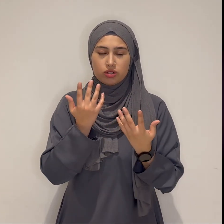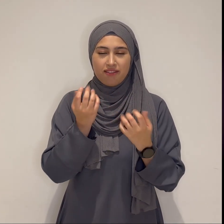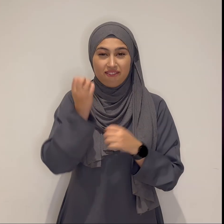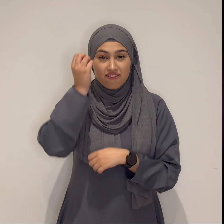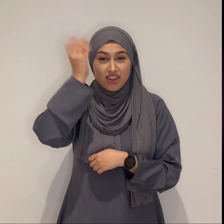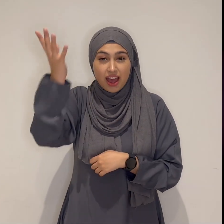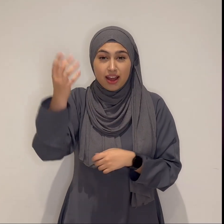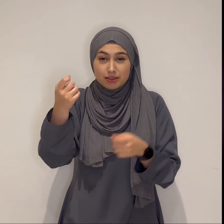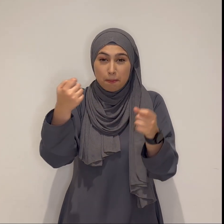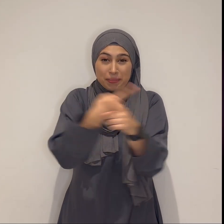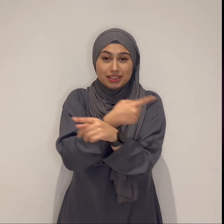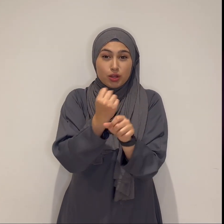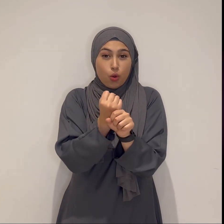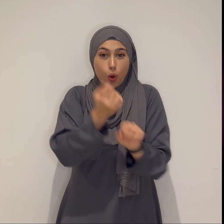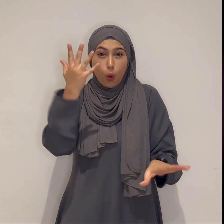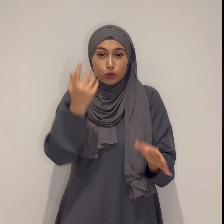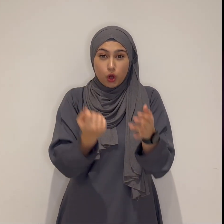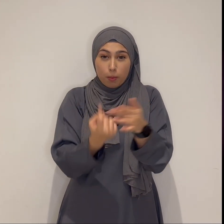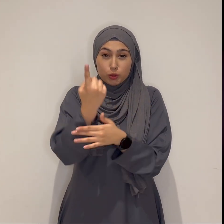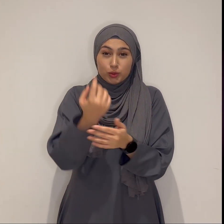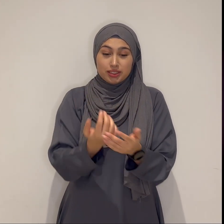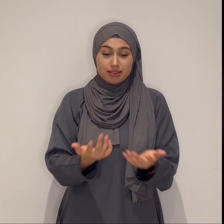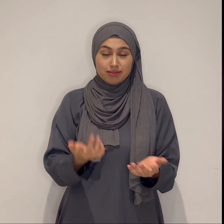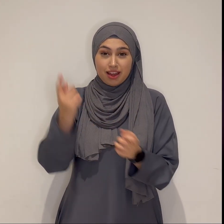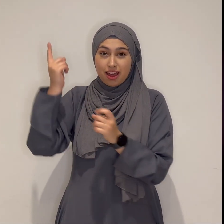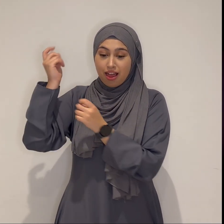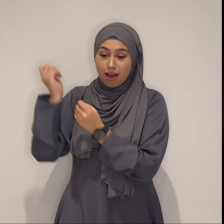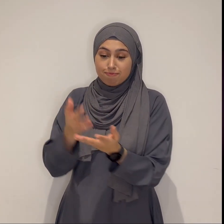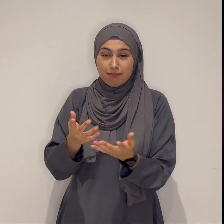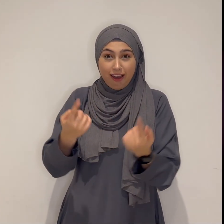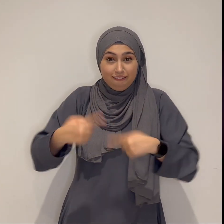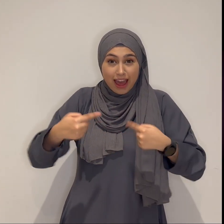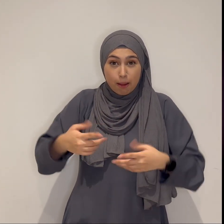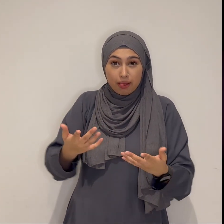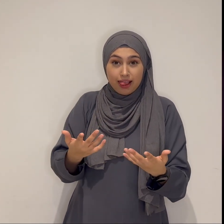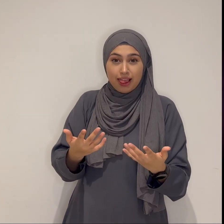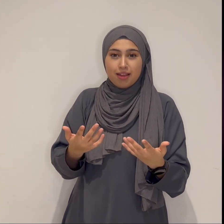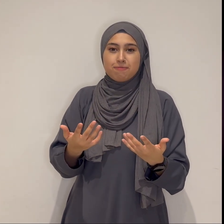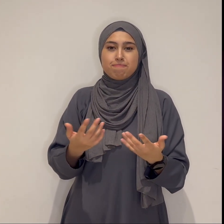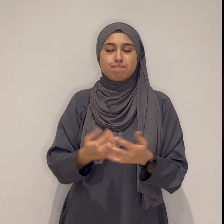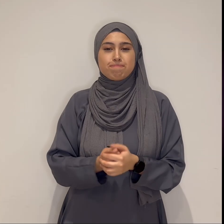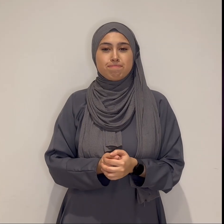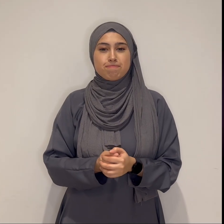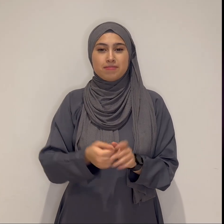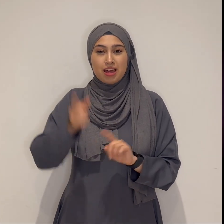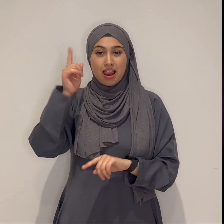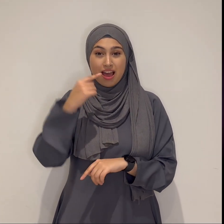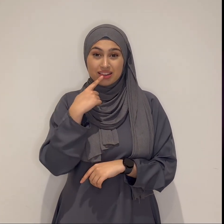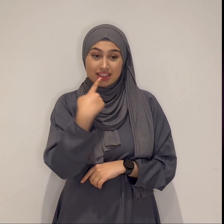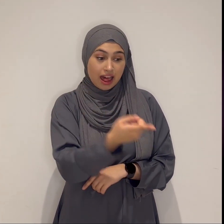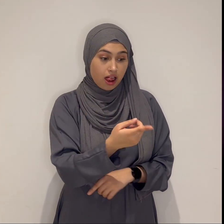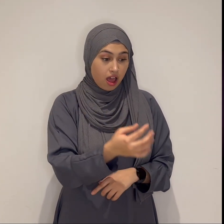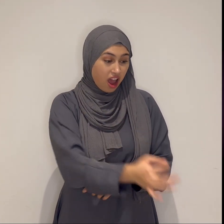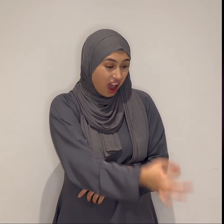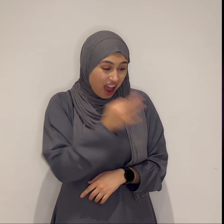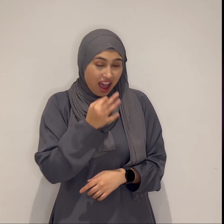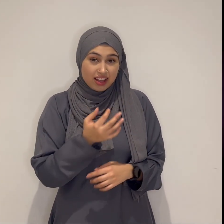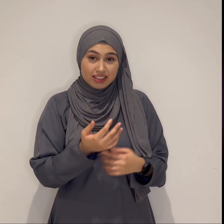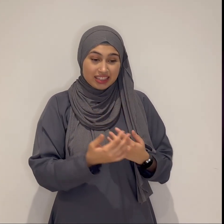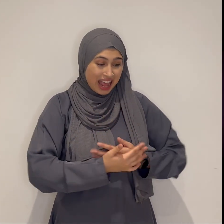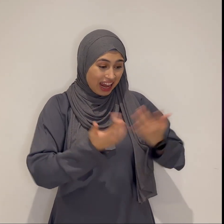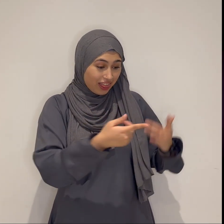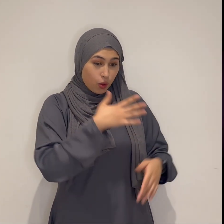food that they forget and they miss that golden opportunity that Allah subhanahu wa ta'ala had made available for them. Allah subhanahu wa ta'ala is telling you, ask